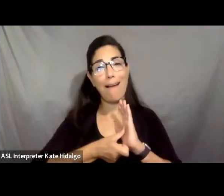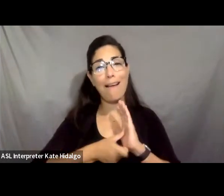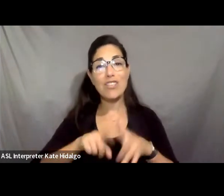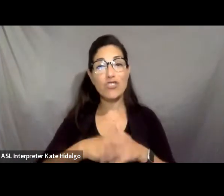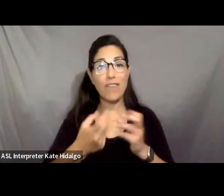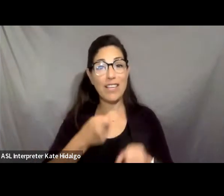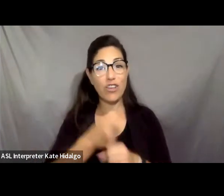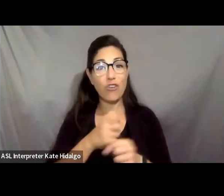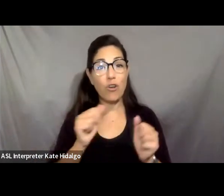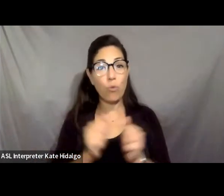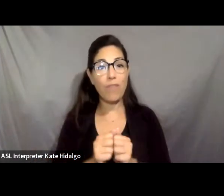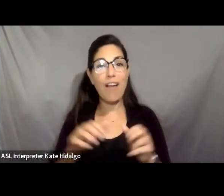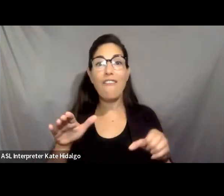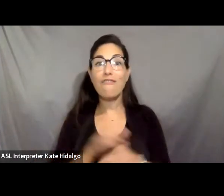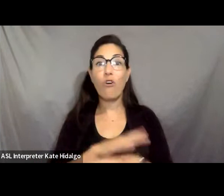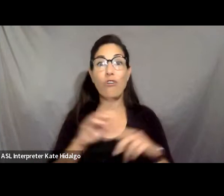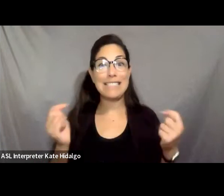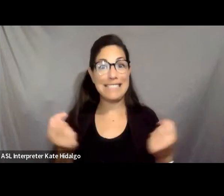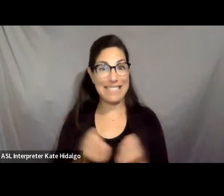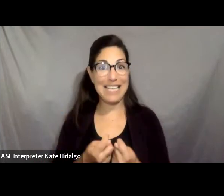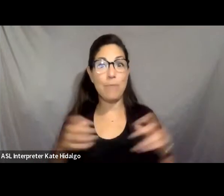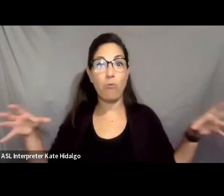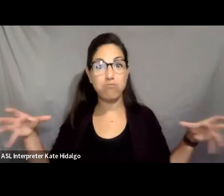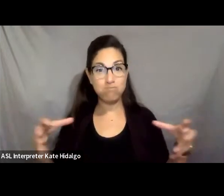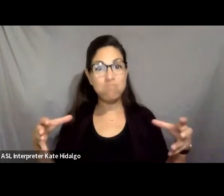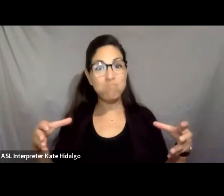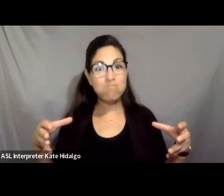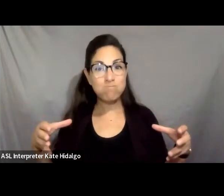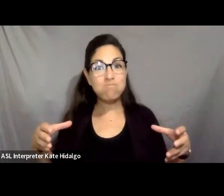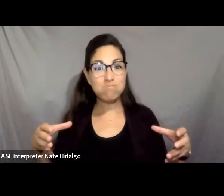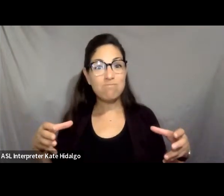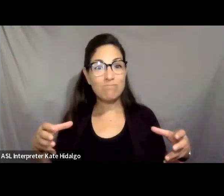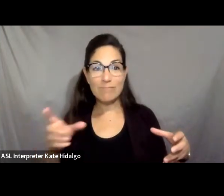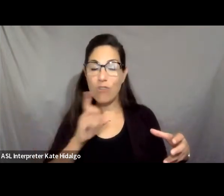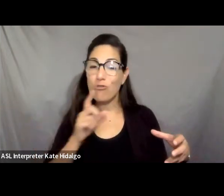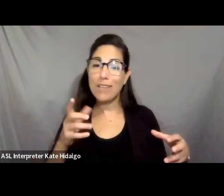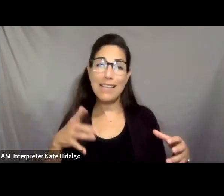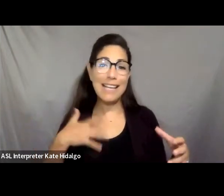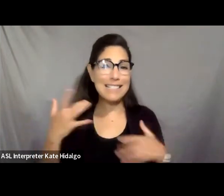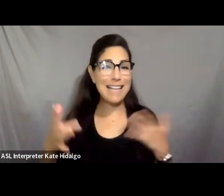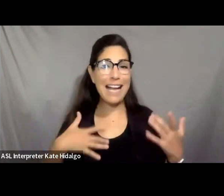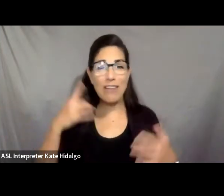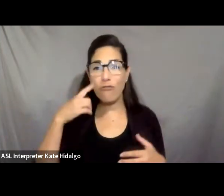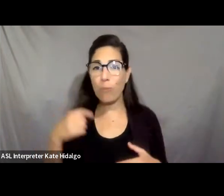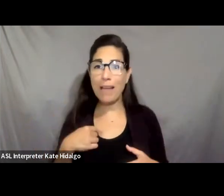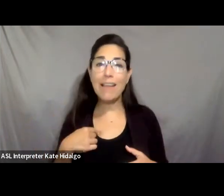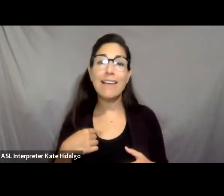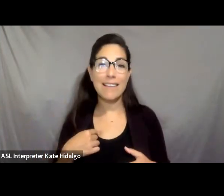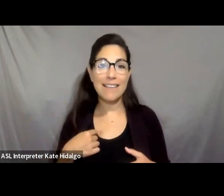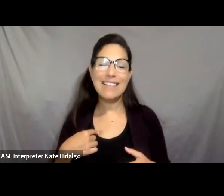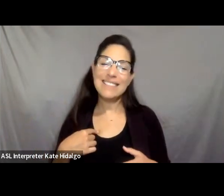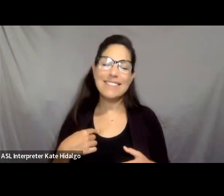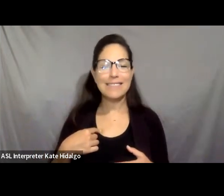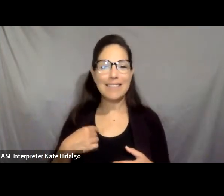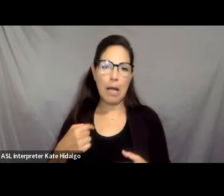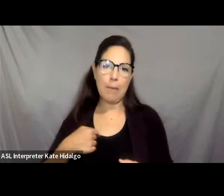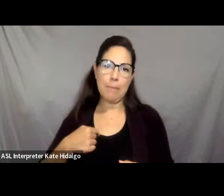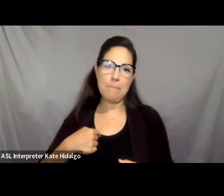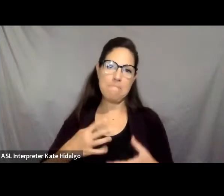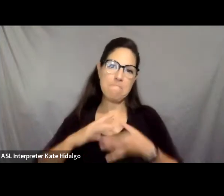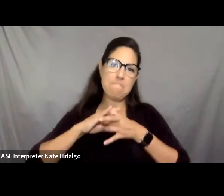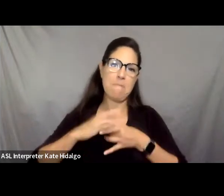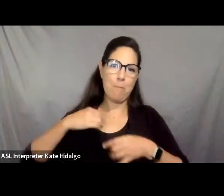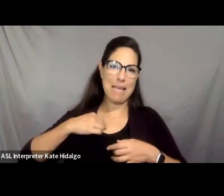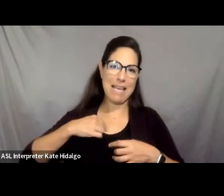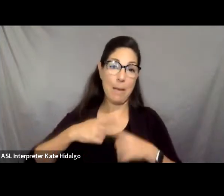year off with a full team. So Nice. that's really exciting for me. Selfishly, reasons attached to that,